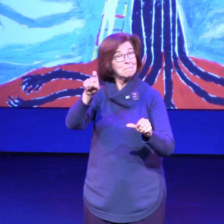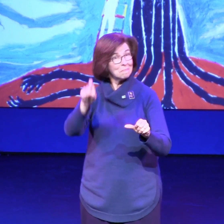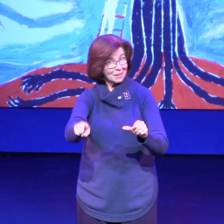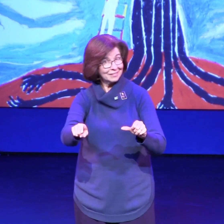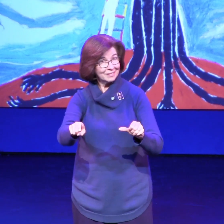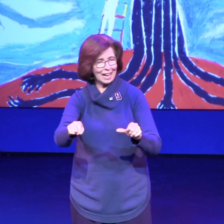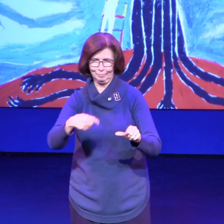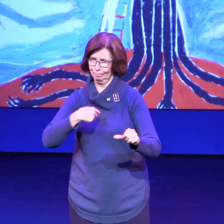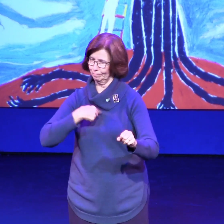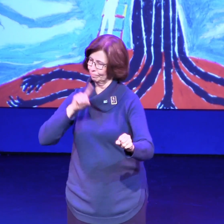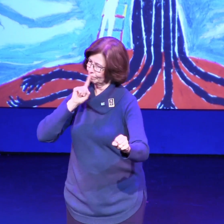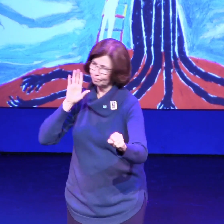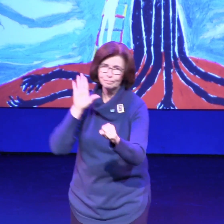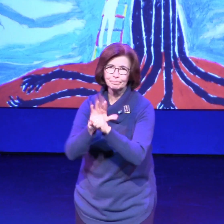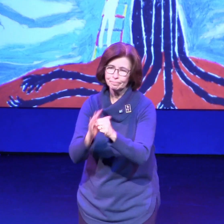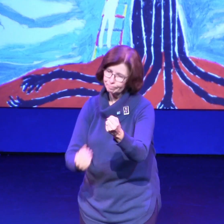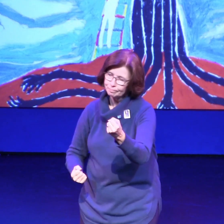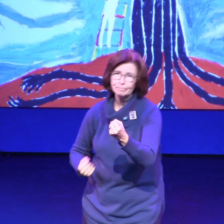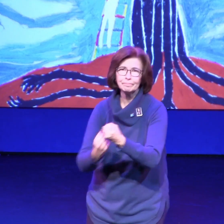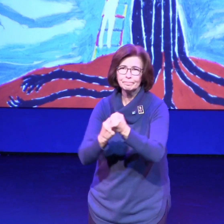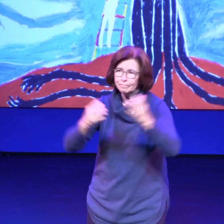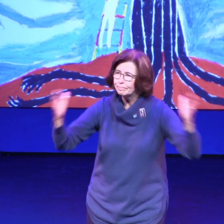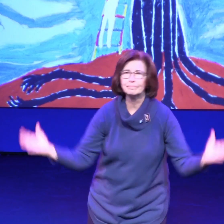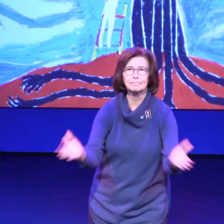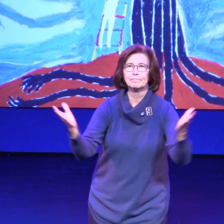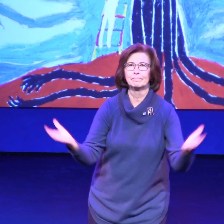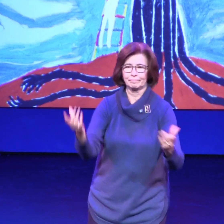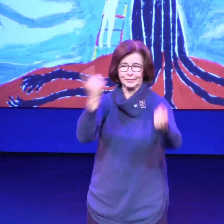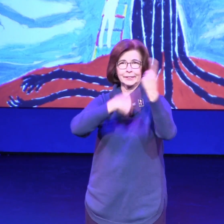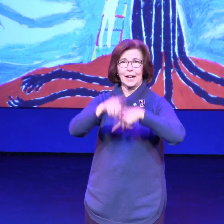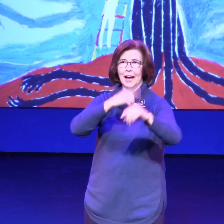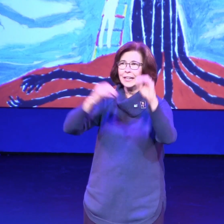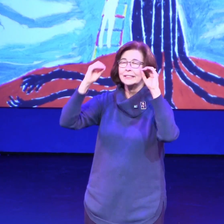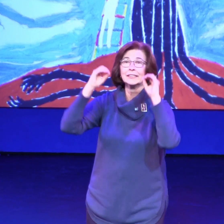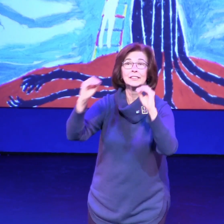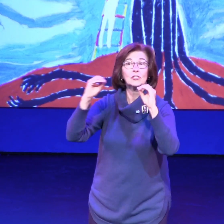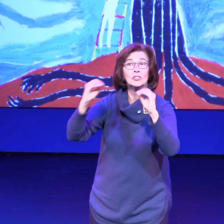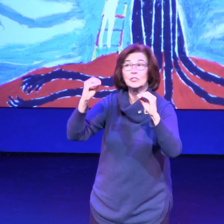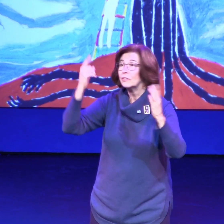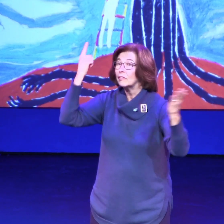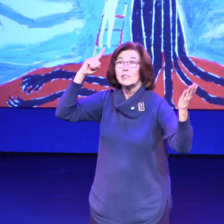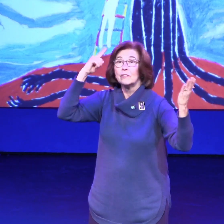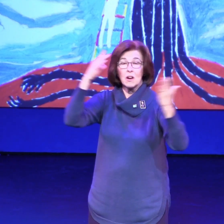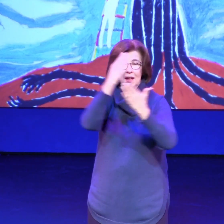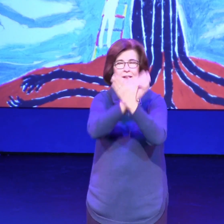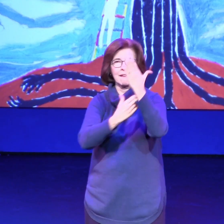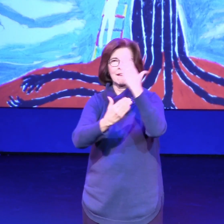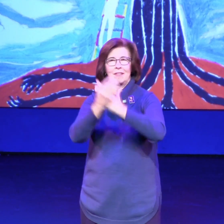is vital to our ability to thrive. We need it to survive. I am committed and dedicated to advocating